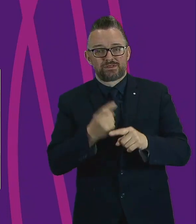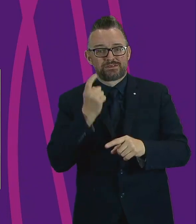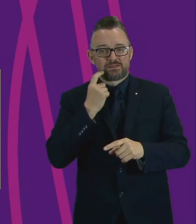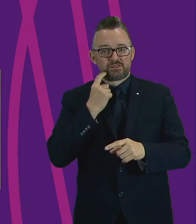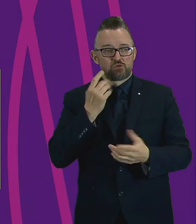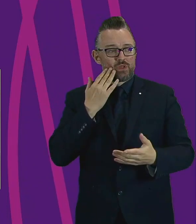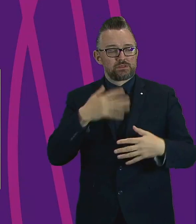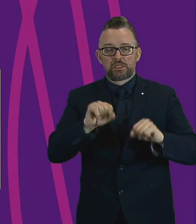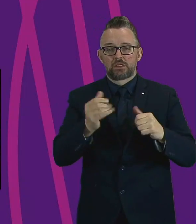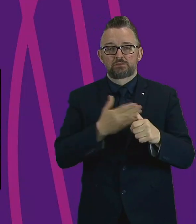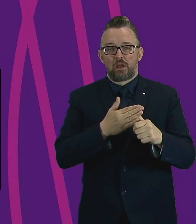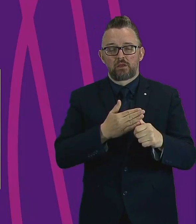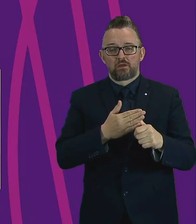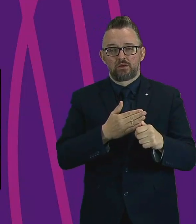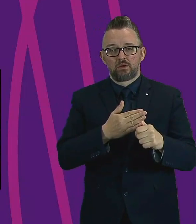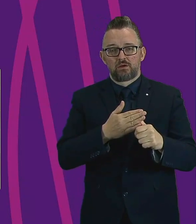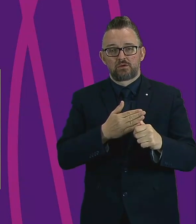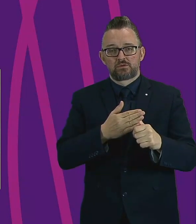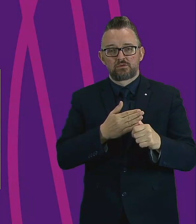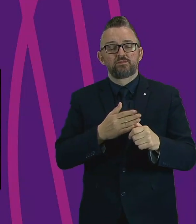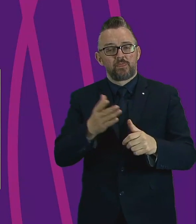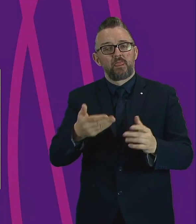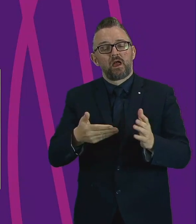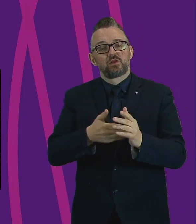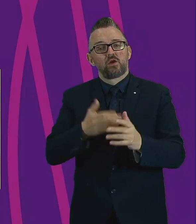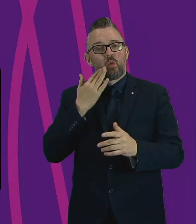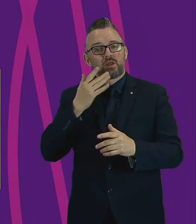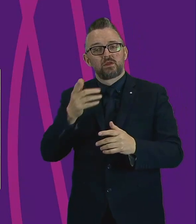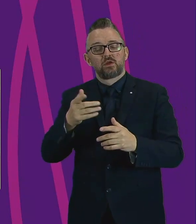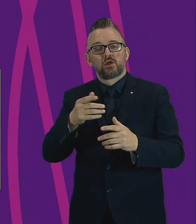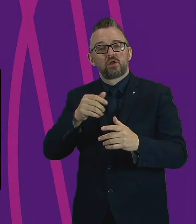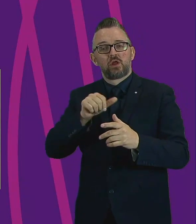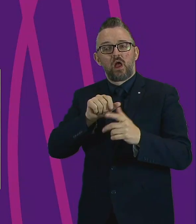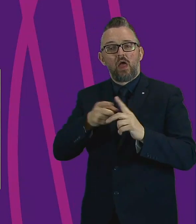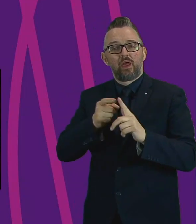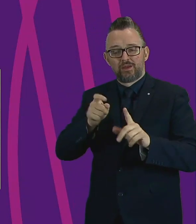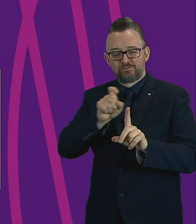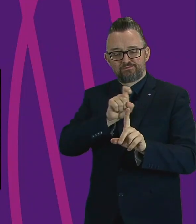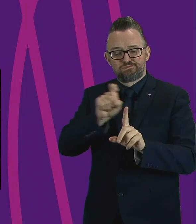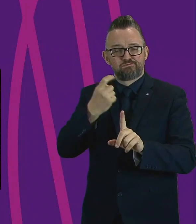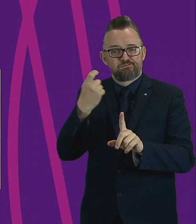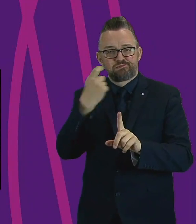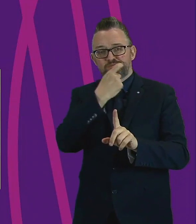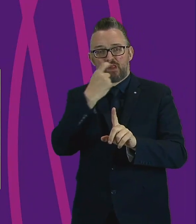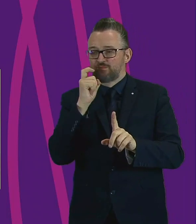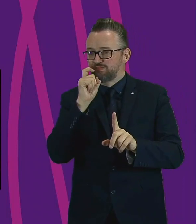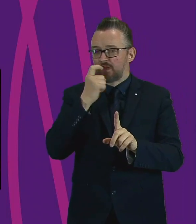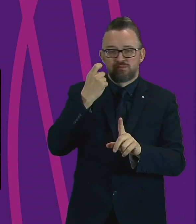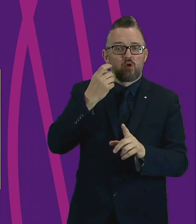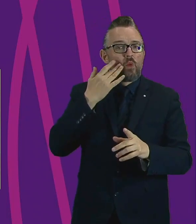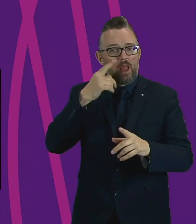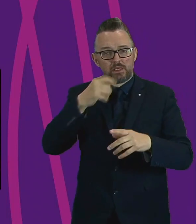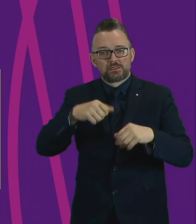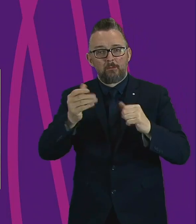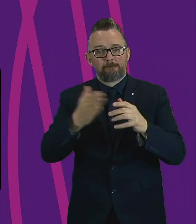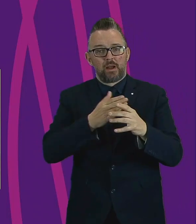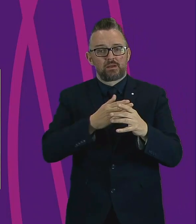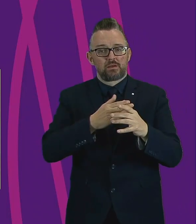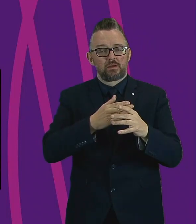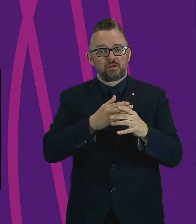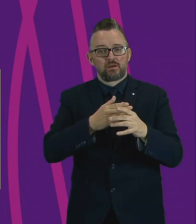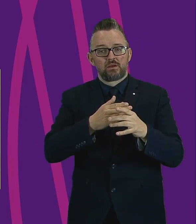when they envisage non-urgent aerosol generating procedures to be reintroduced, looking at best practice